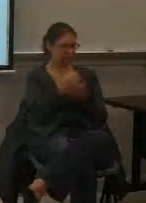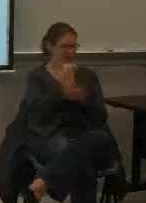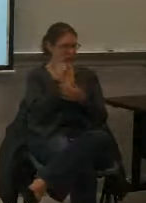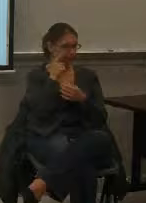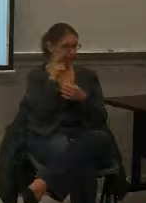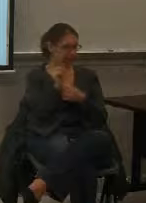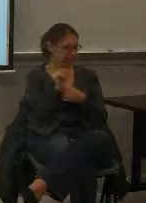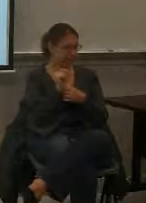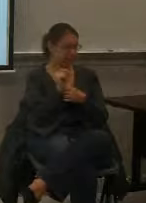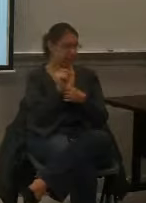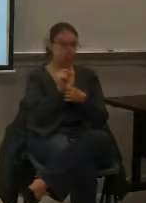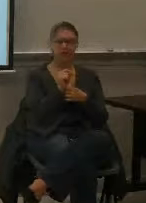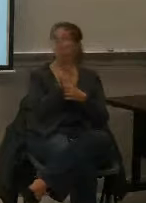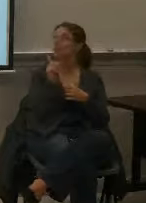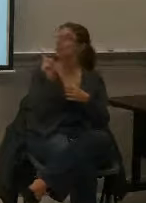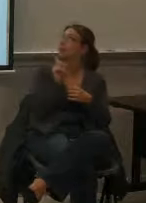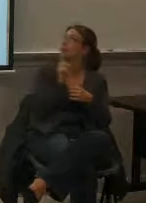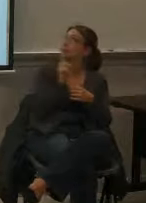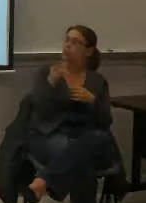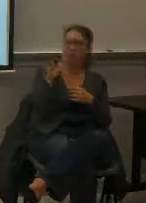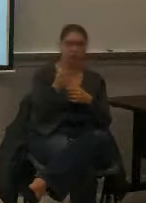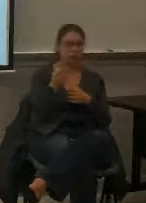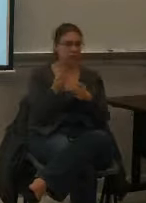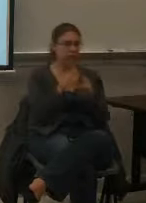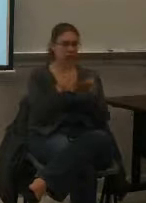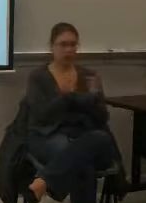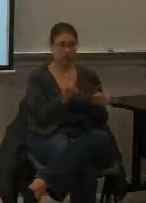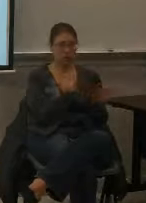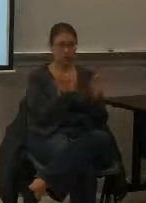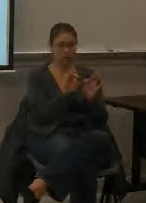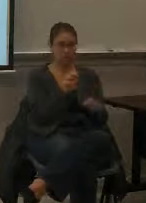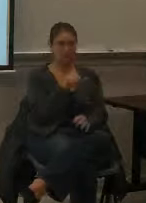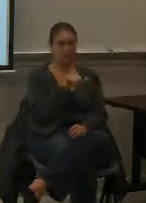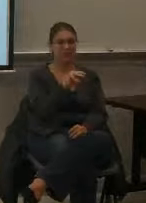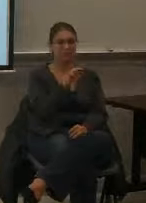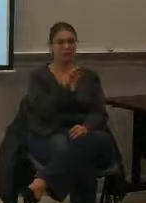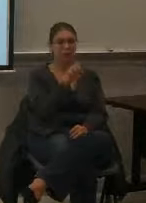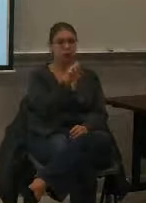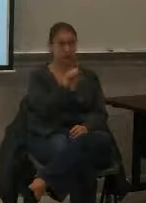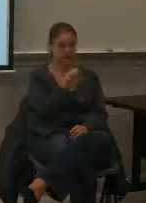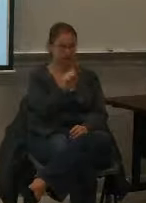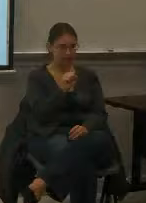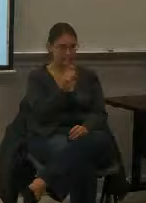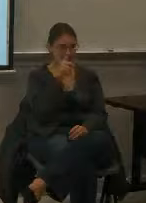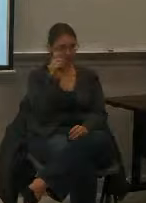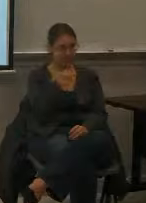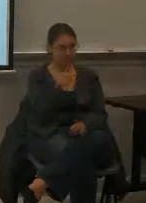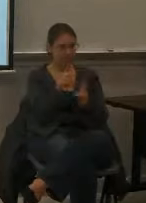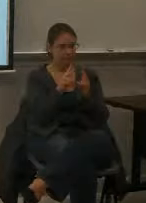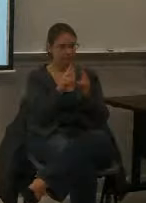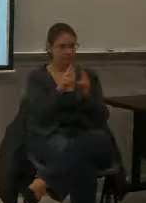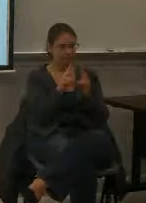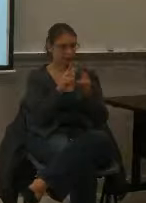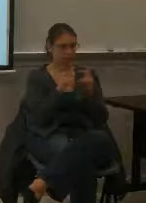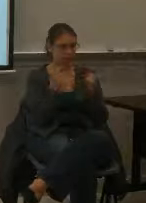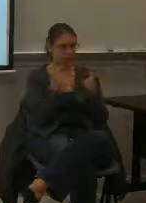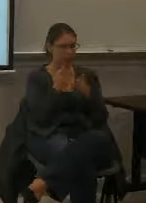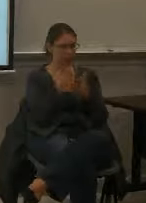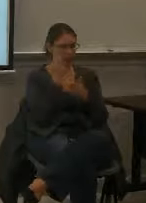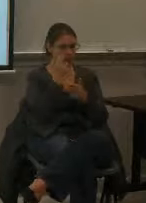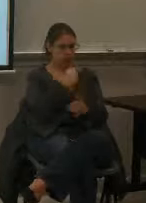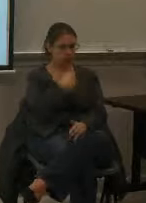for it. This is actually historically a very important symbiosis, because this is big part of the reason